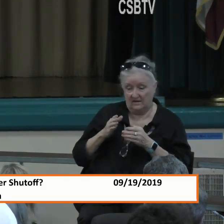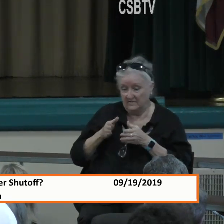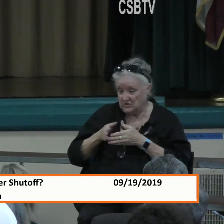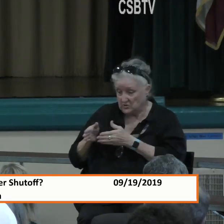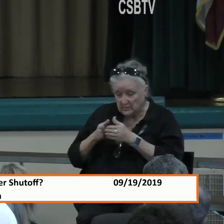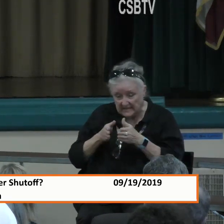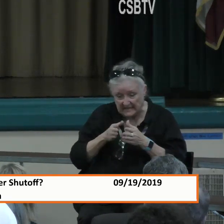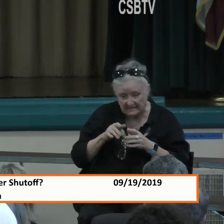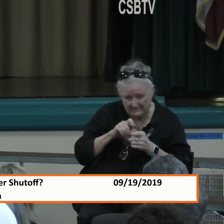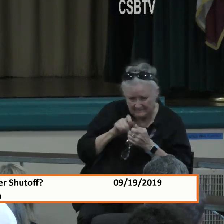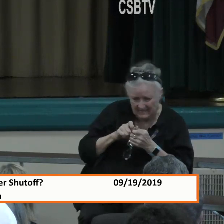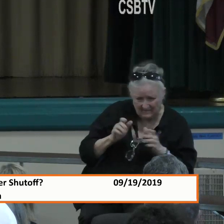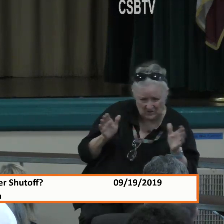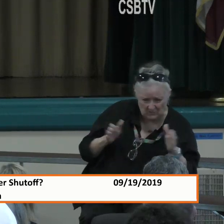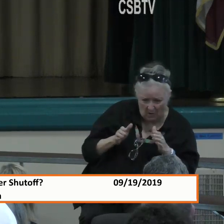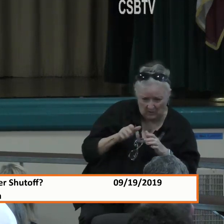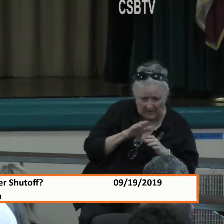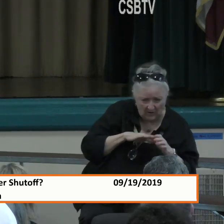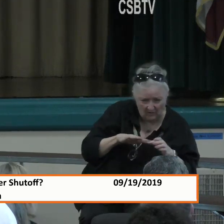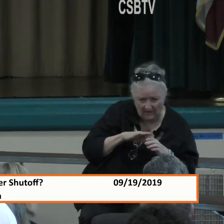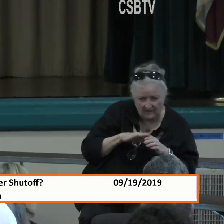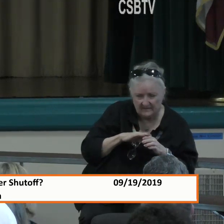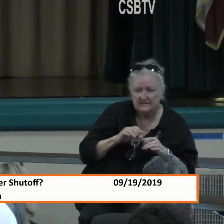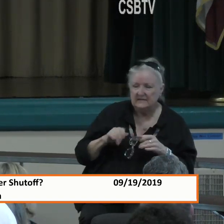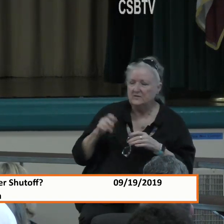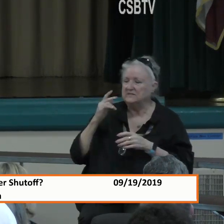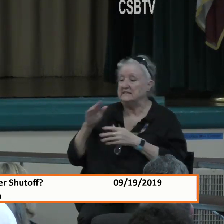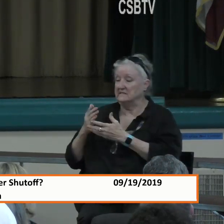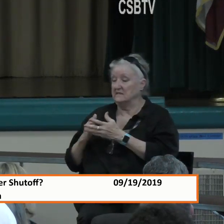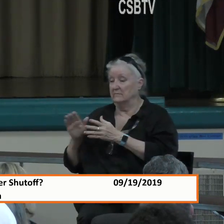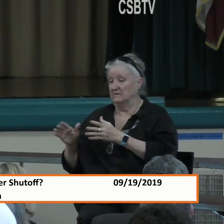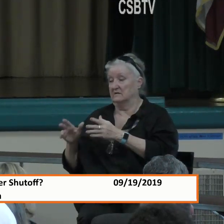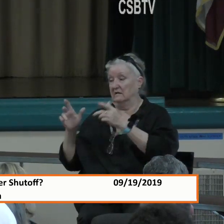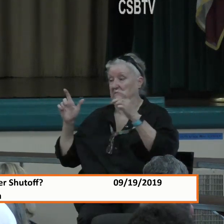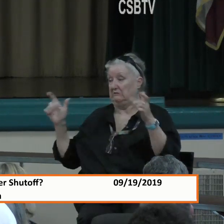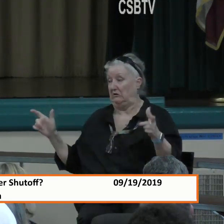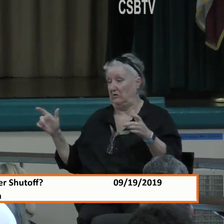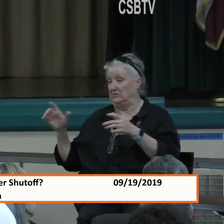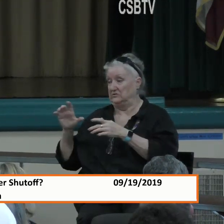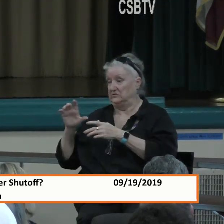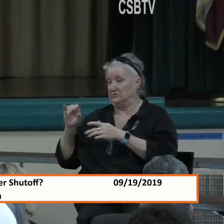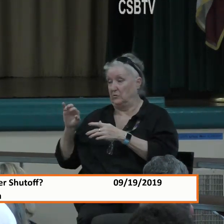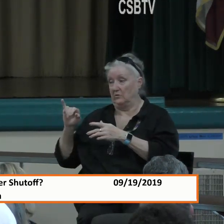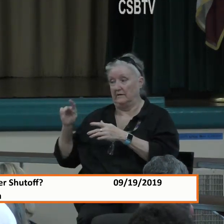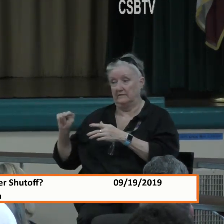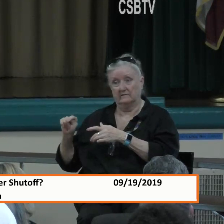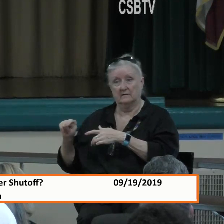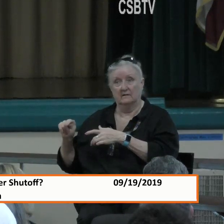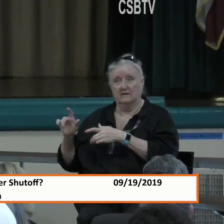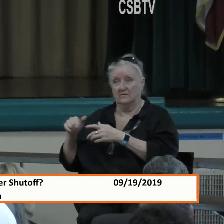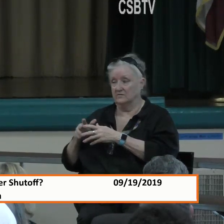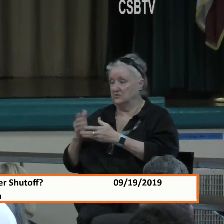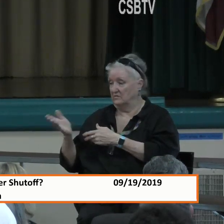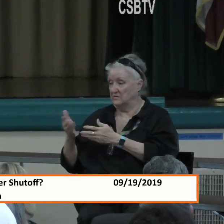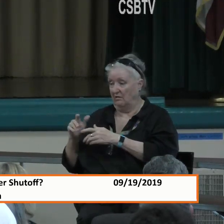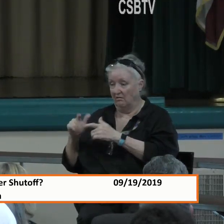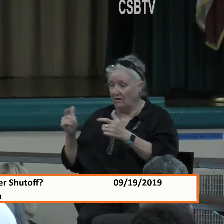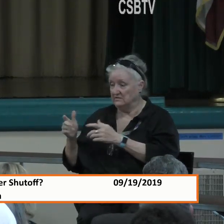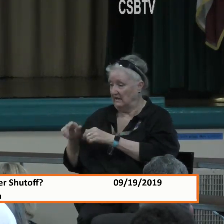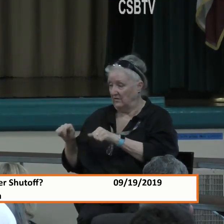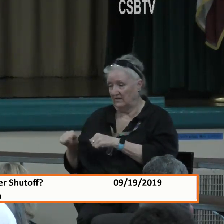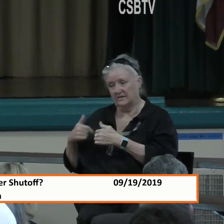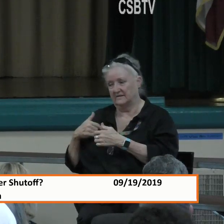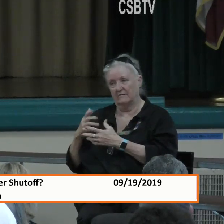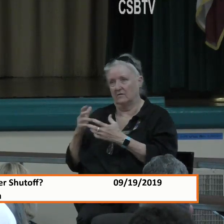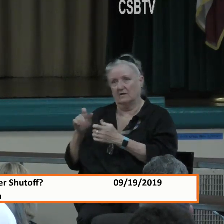it's a smaller circuit in a smaller area, and you'll see some if it's a very large circuit that serves a large area, it doesn't have a lot of